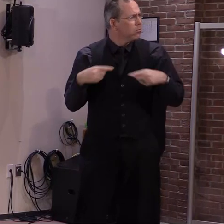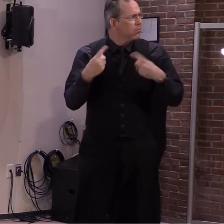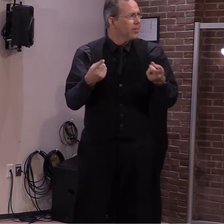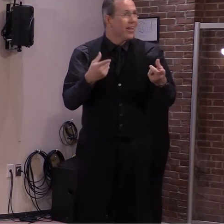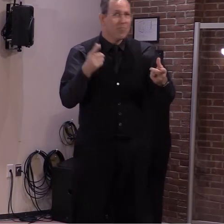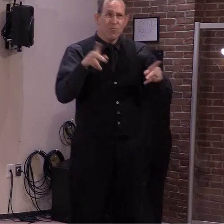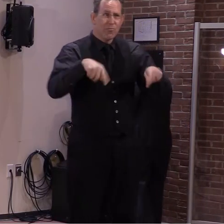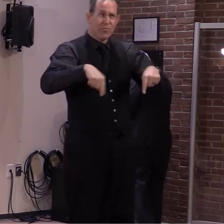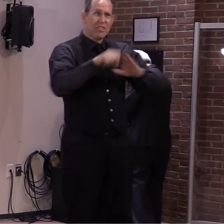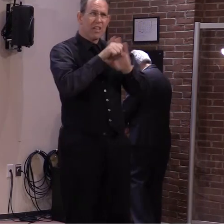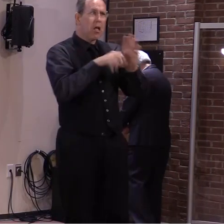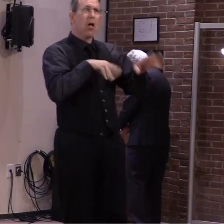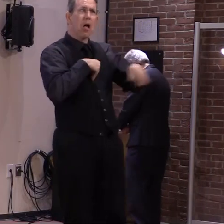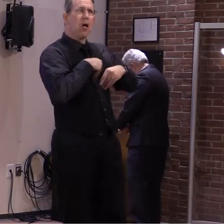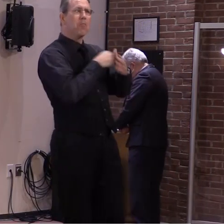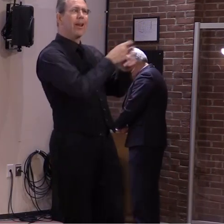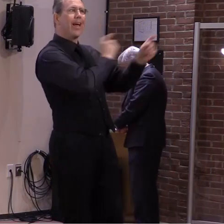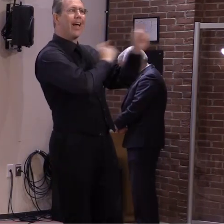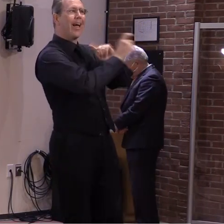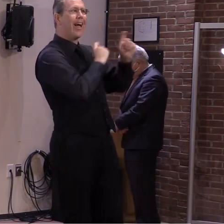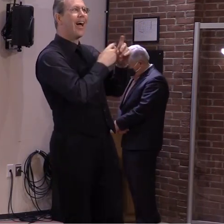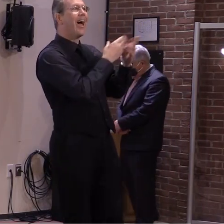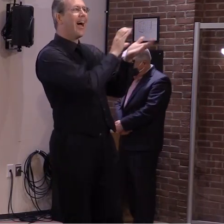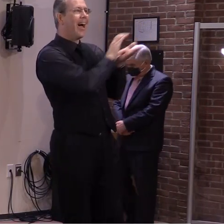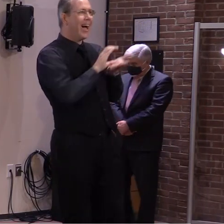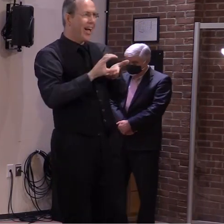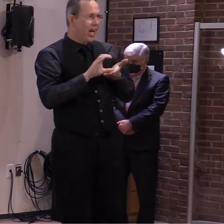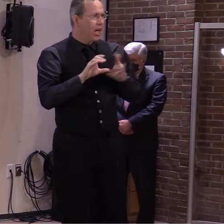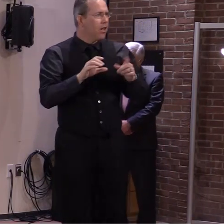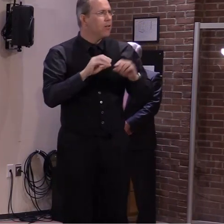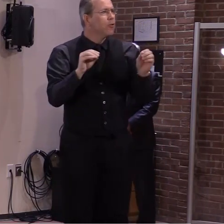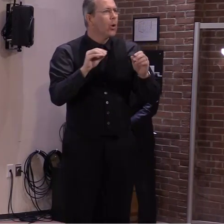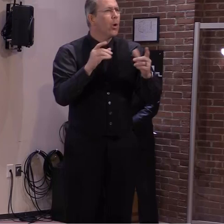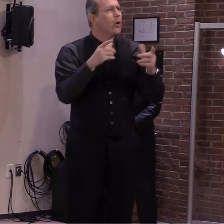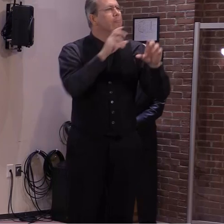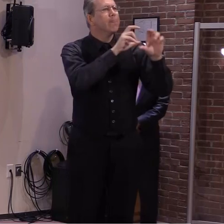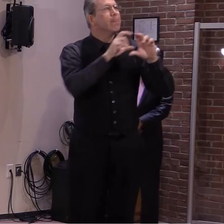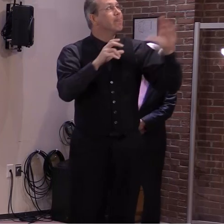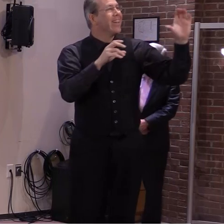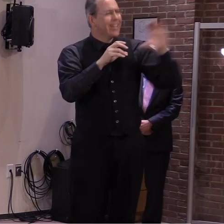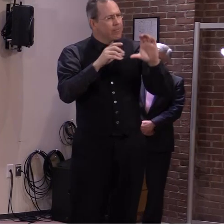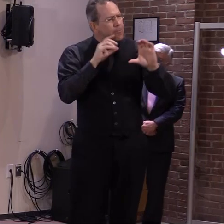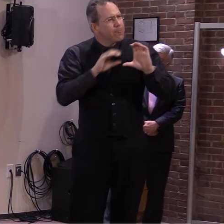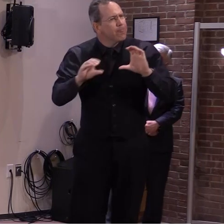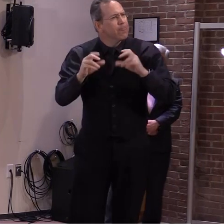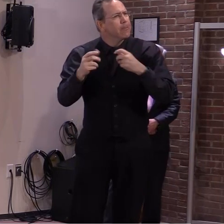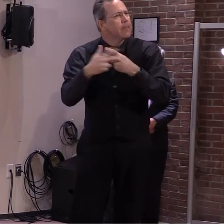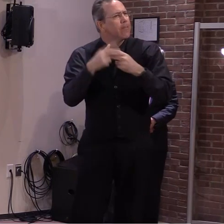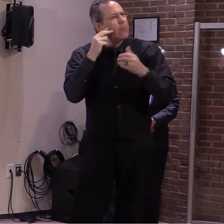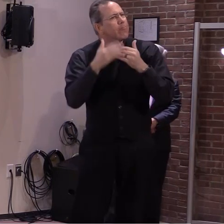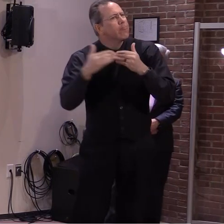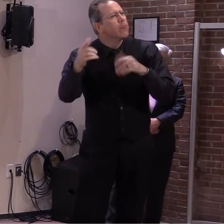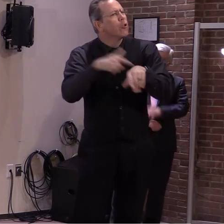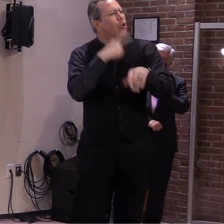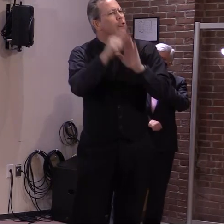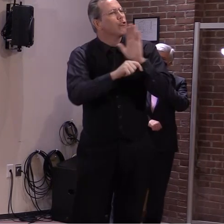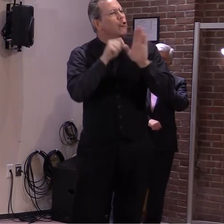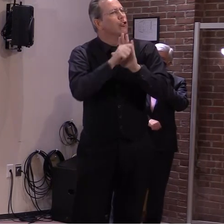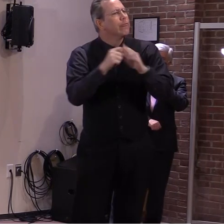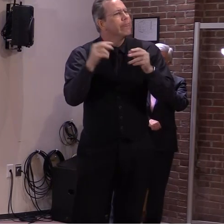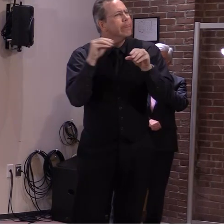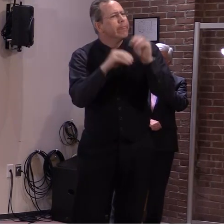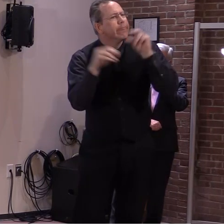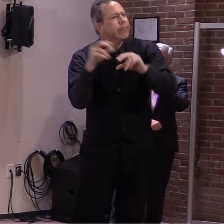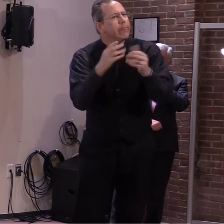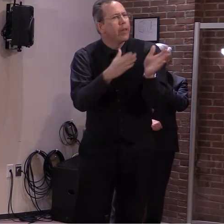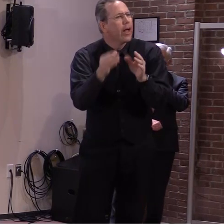just kicking the can down the road again. I mean, is this good government kicking the can down the road all the time for children and